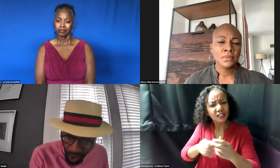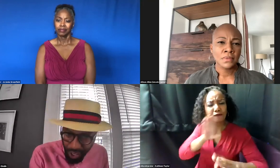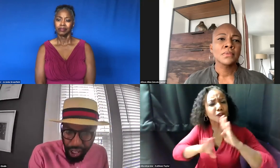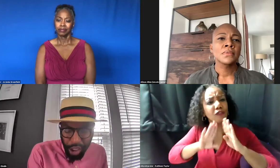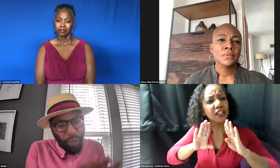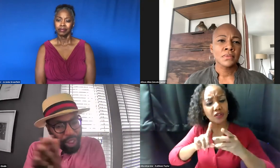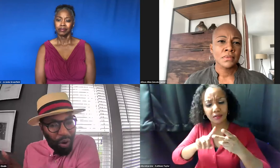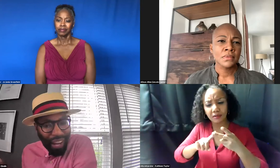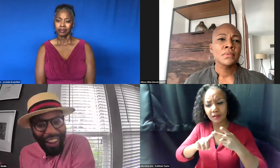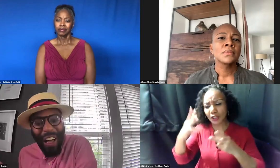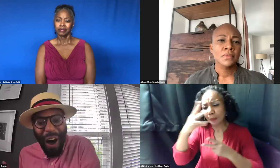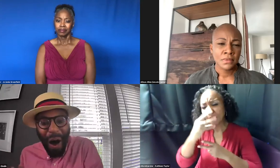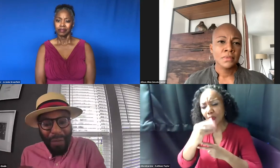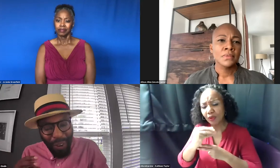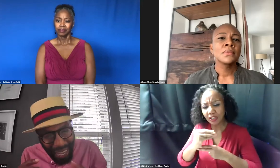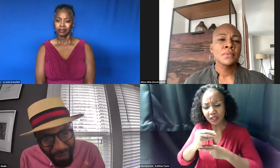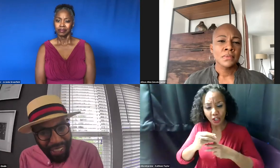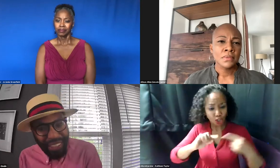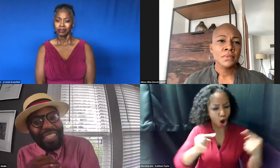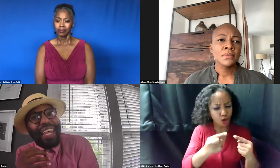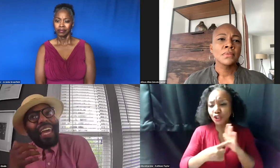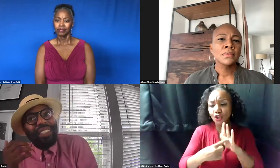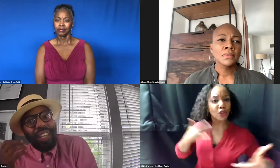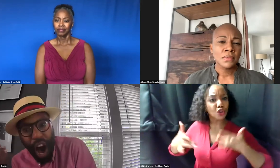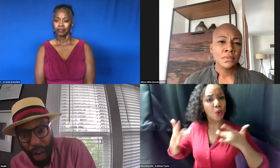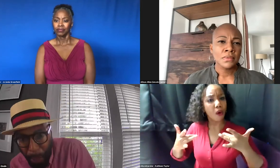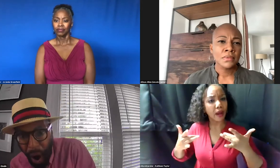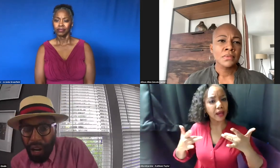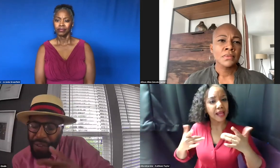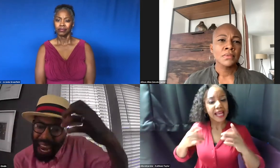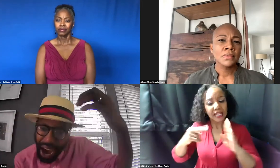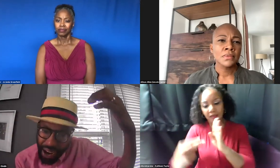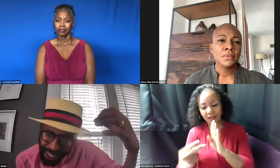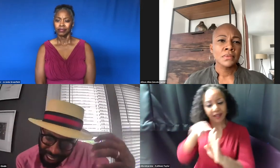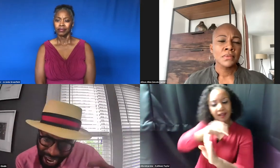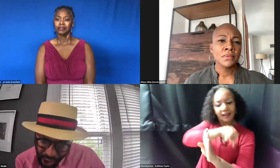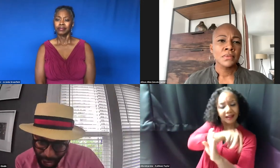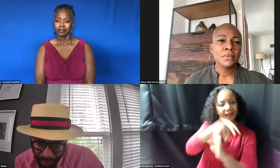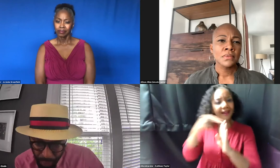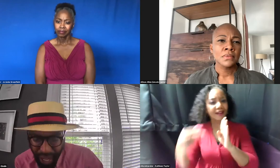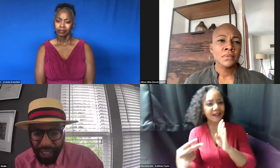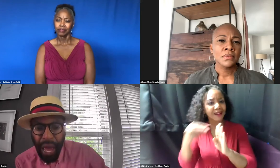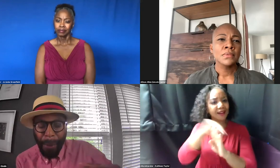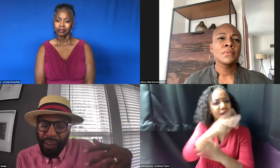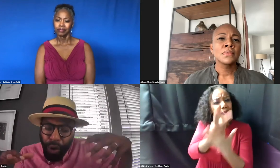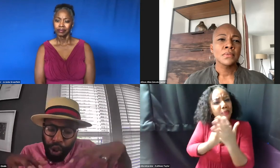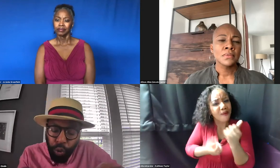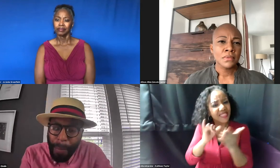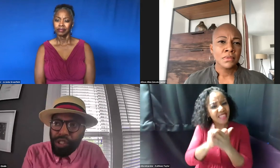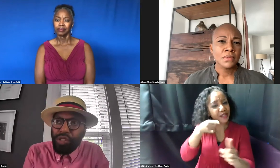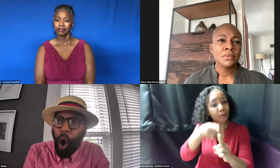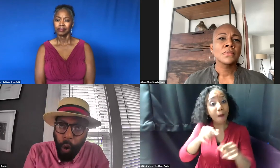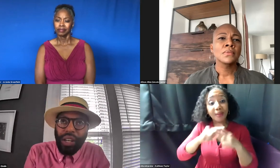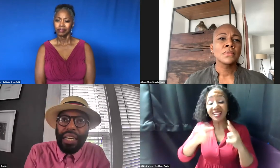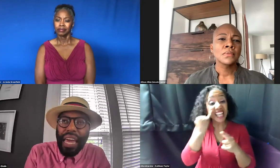of the hurt, show the joy. You know, give us insight into the other part of the narrative that society is driving within us. Because if we